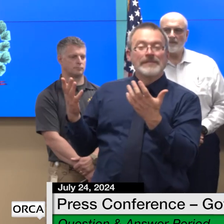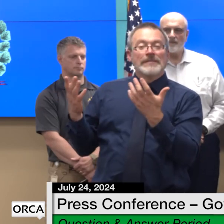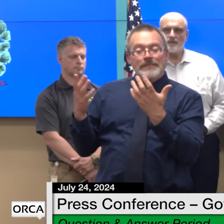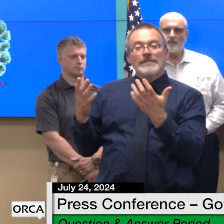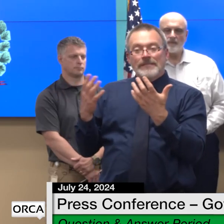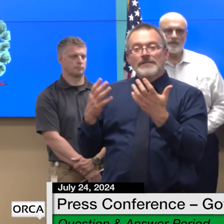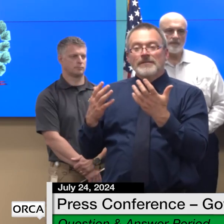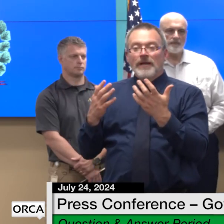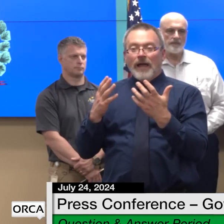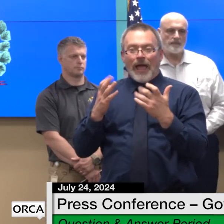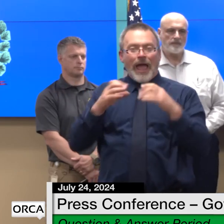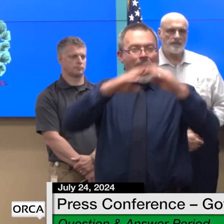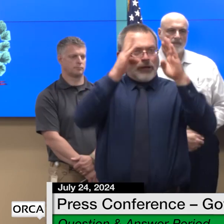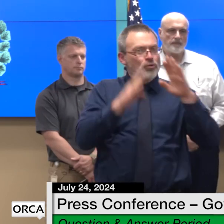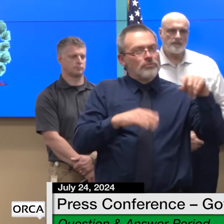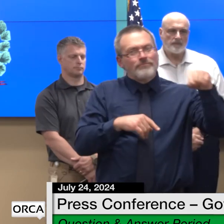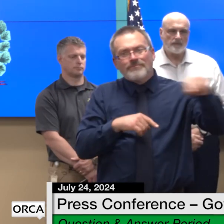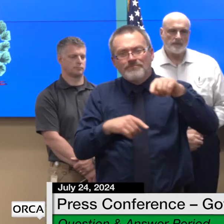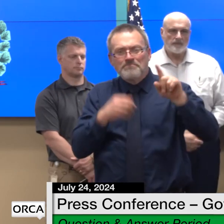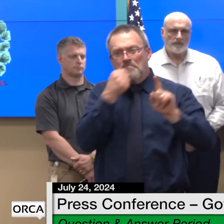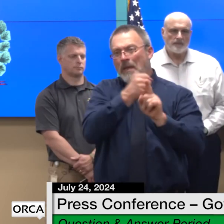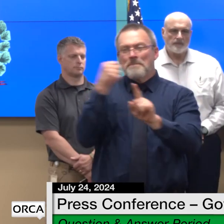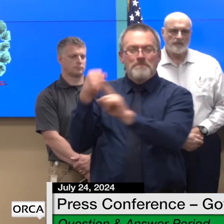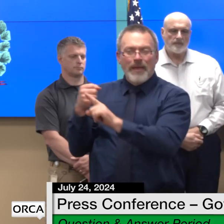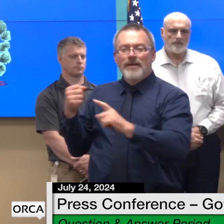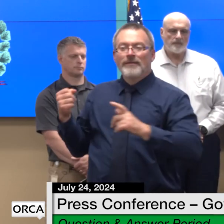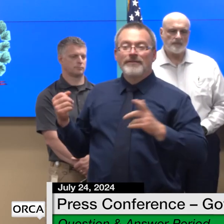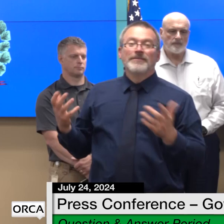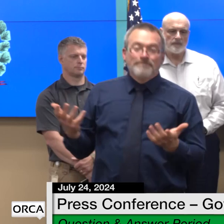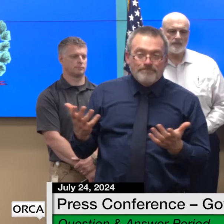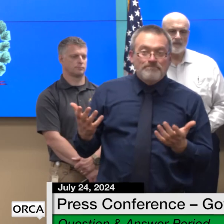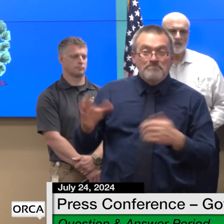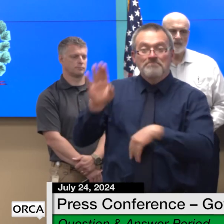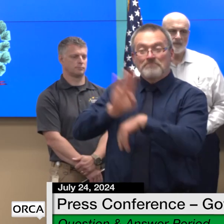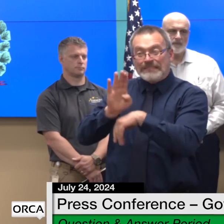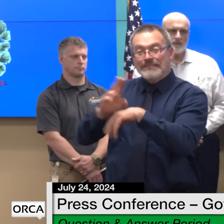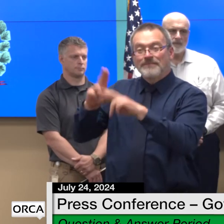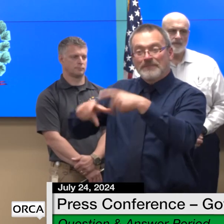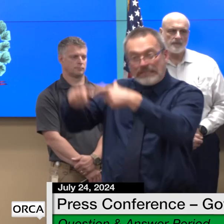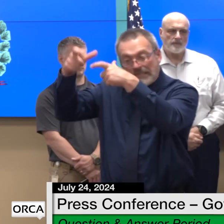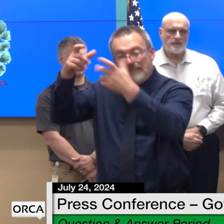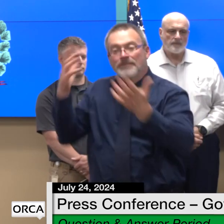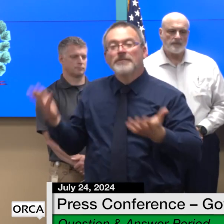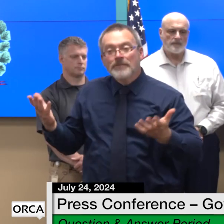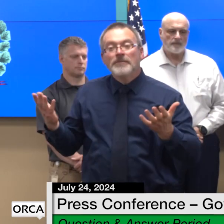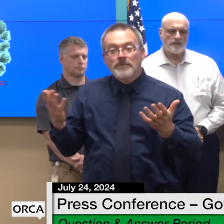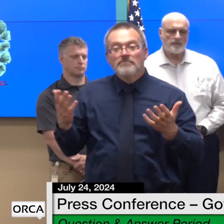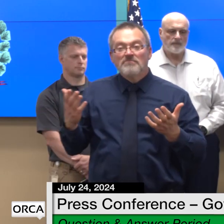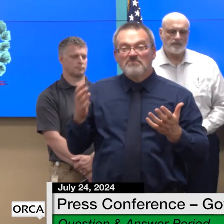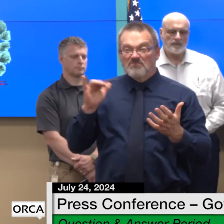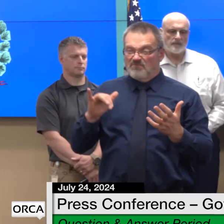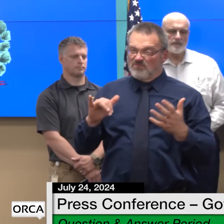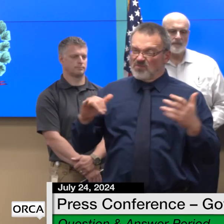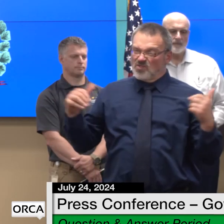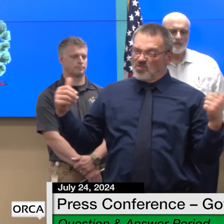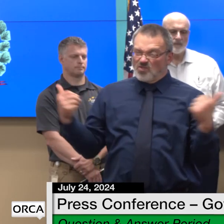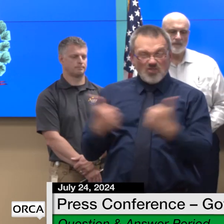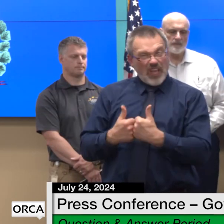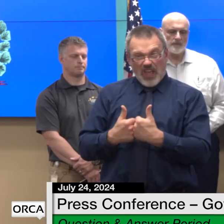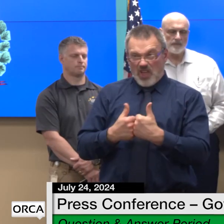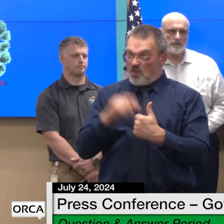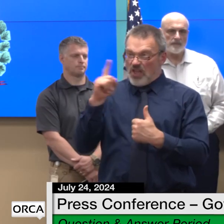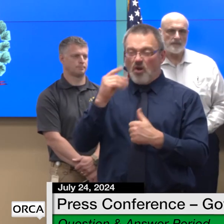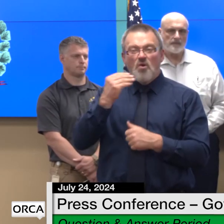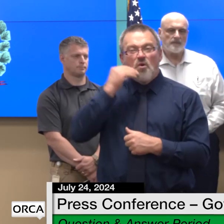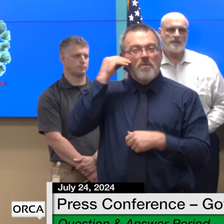but housing, you know, it gets down to housing as well. We have been challenged by housing for a number of years. As